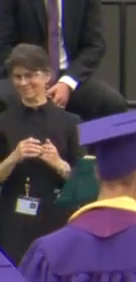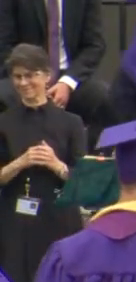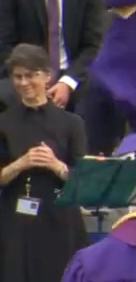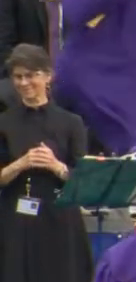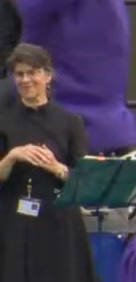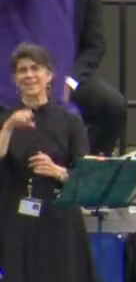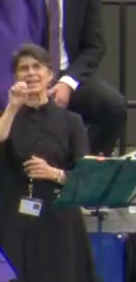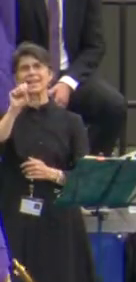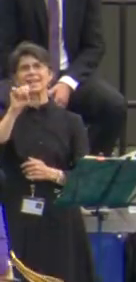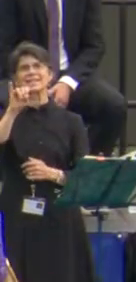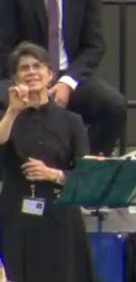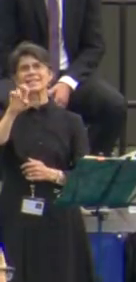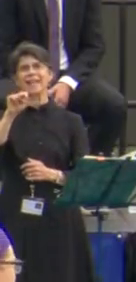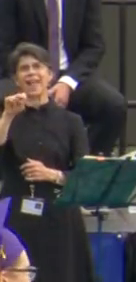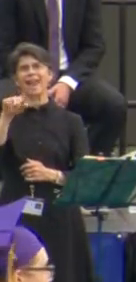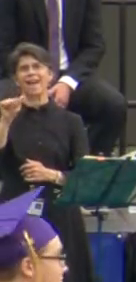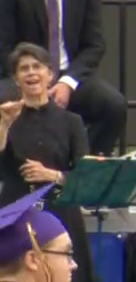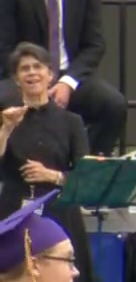Sienna Ferret.